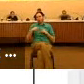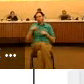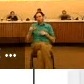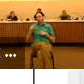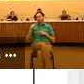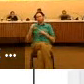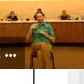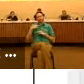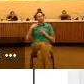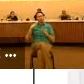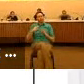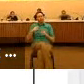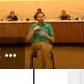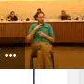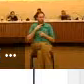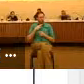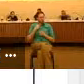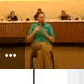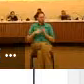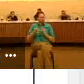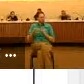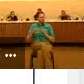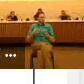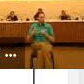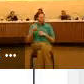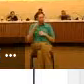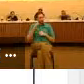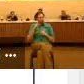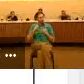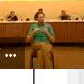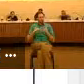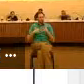applicant. What is planned with the other